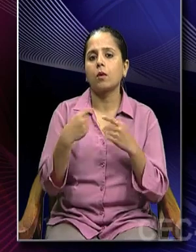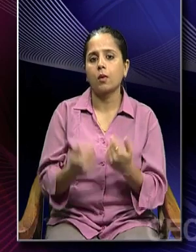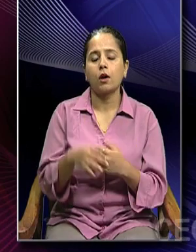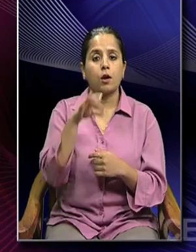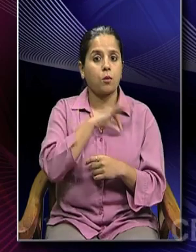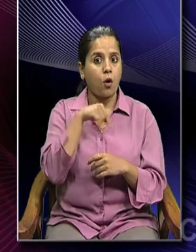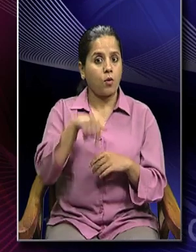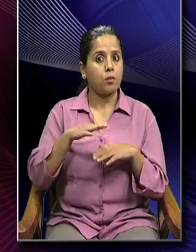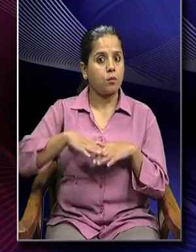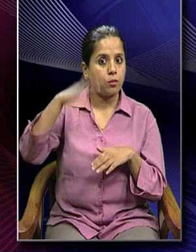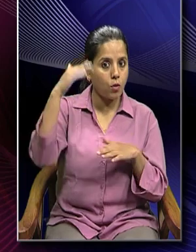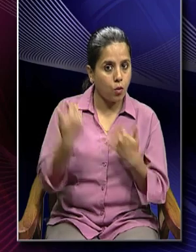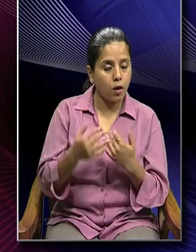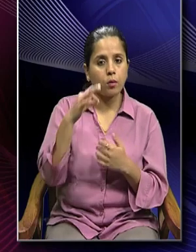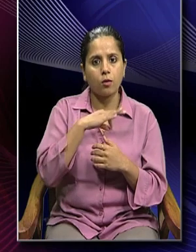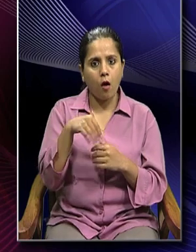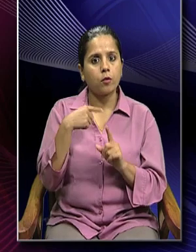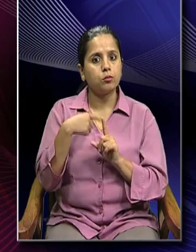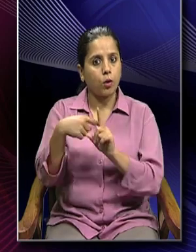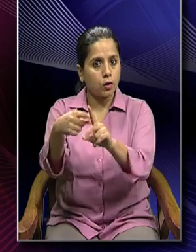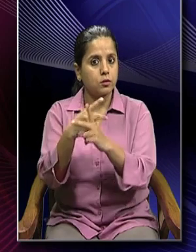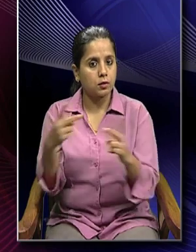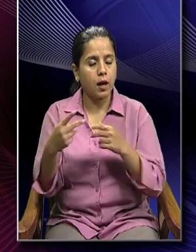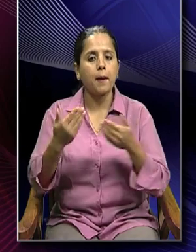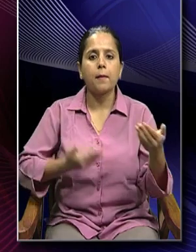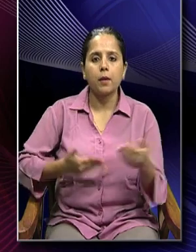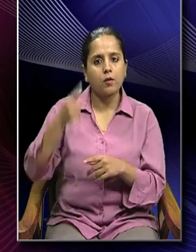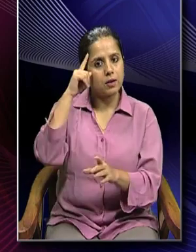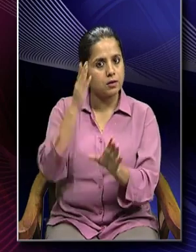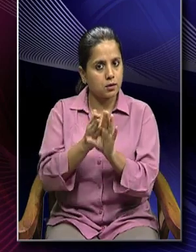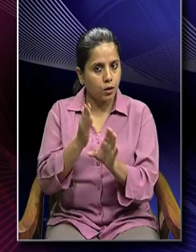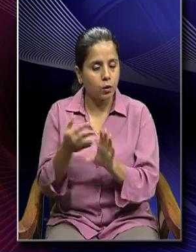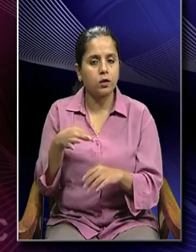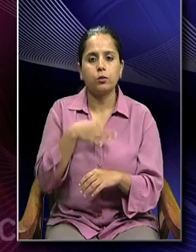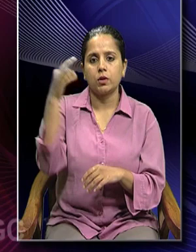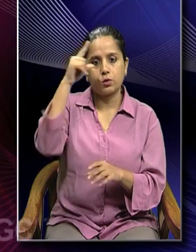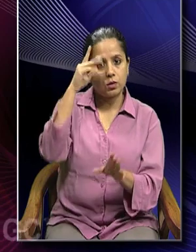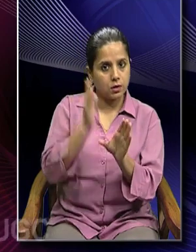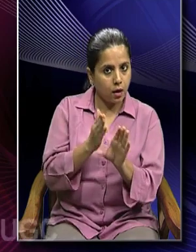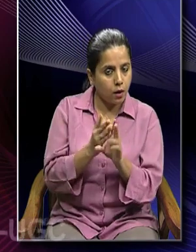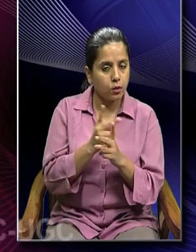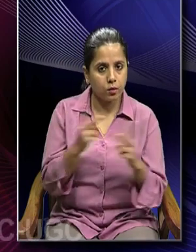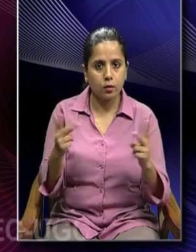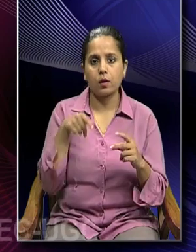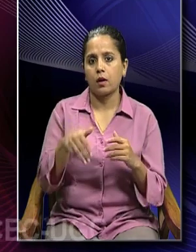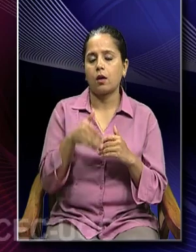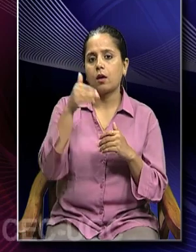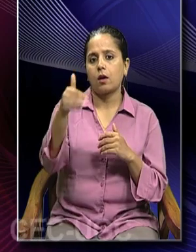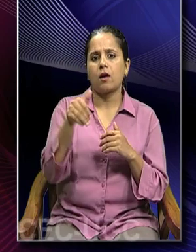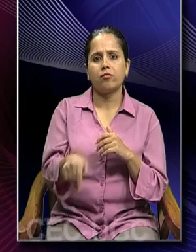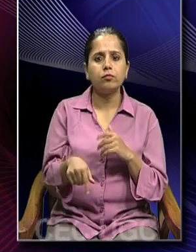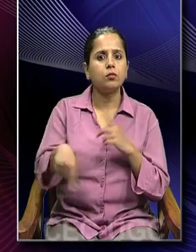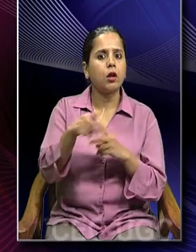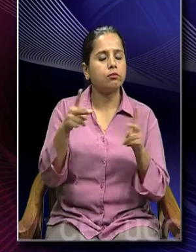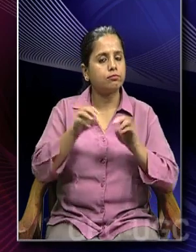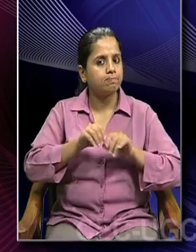profit maximization to profit optimization, behavioral psychology to spiritual psychology, and towards the farthest reaches